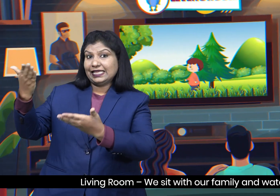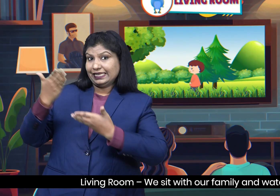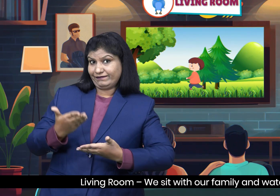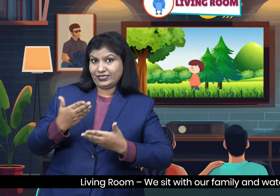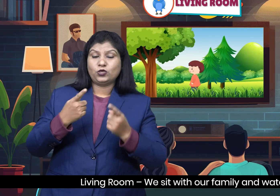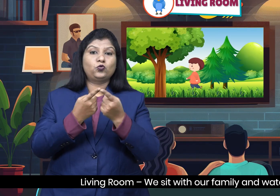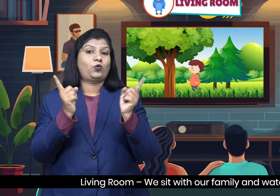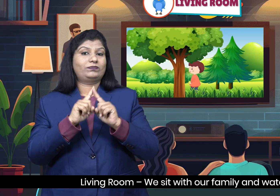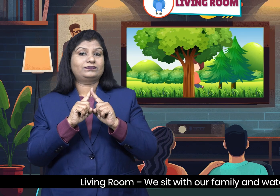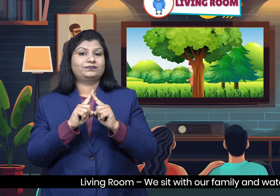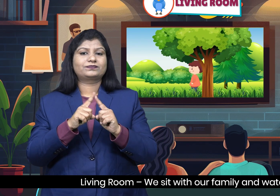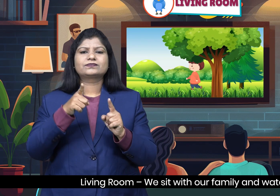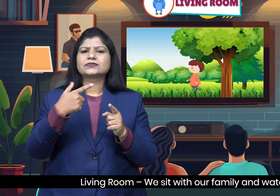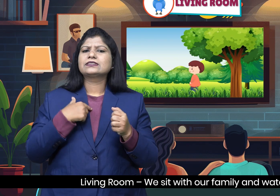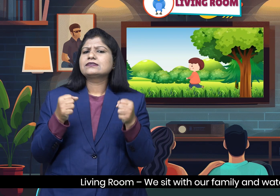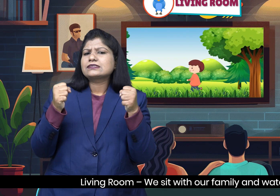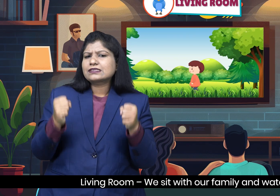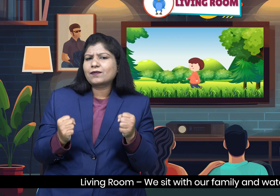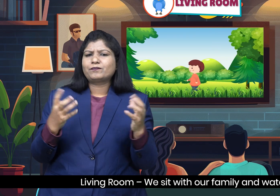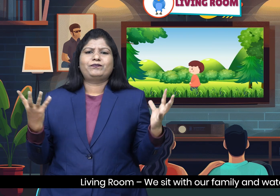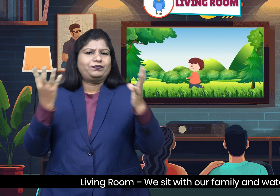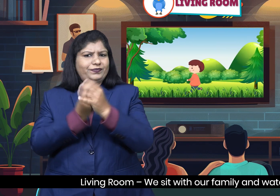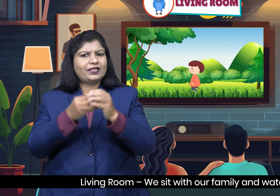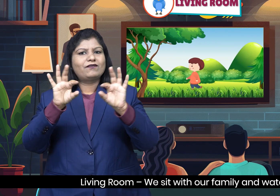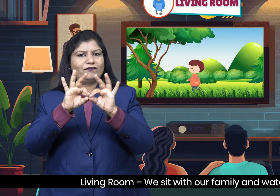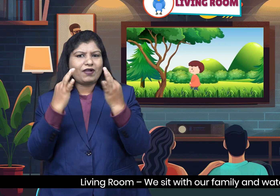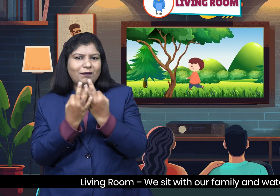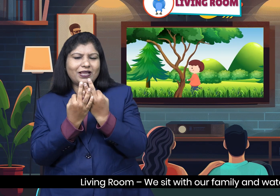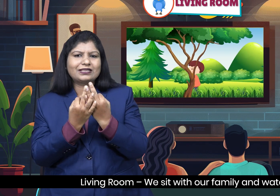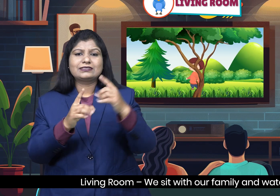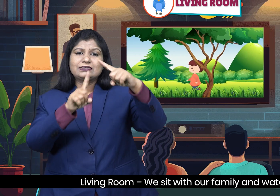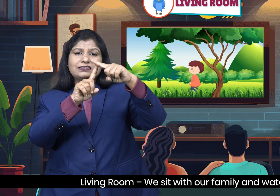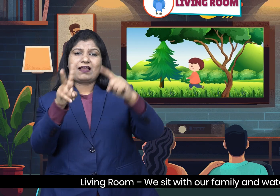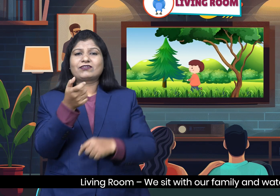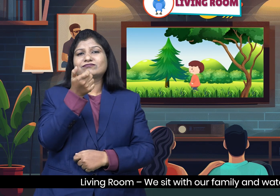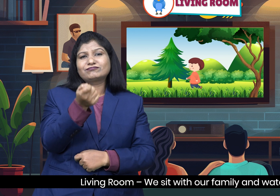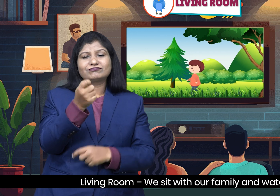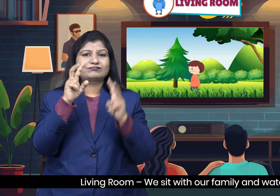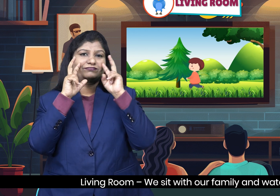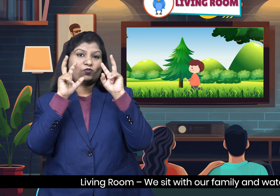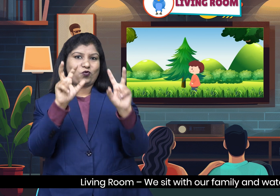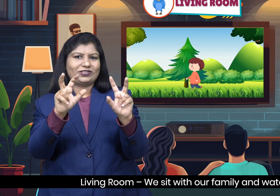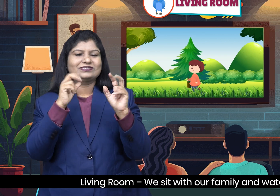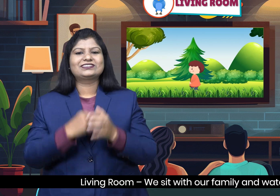Living room. We sit with our family and watch TV.